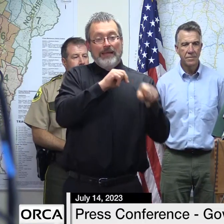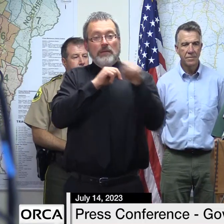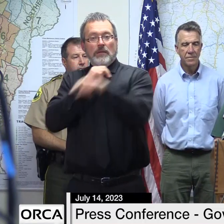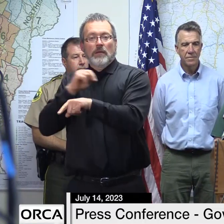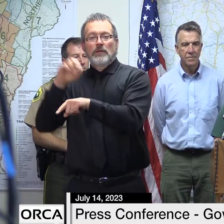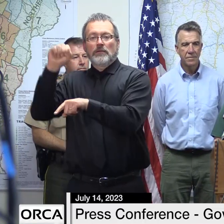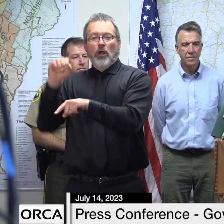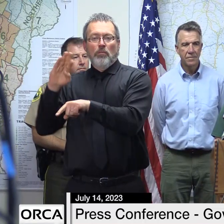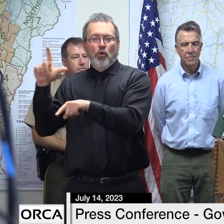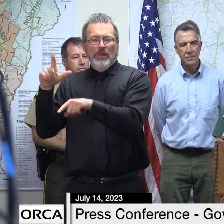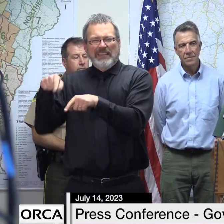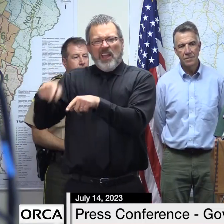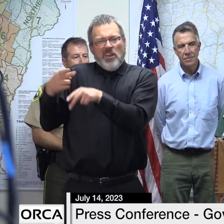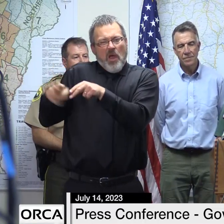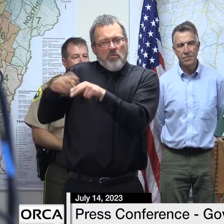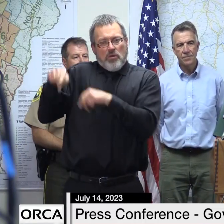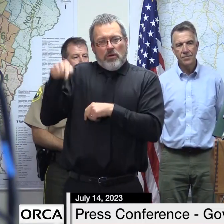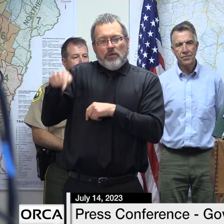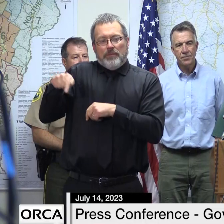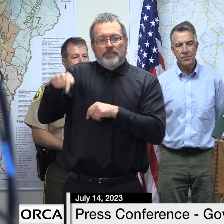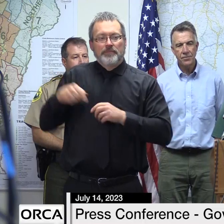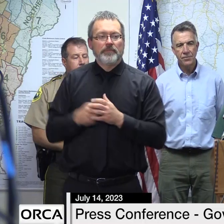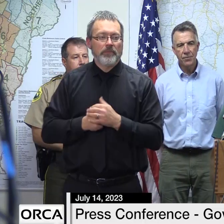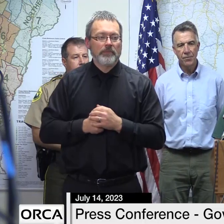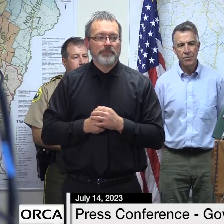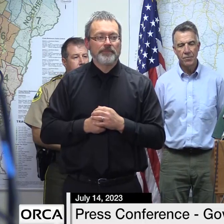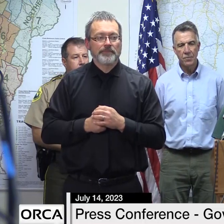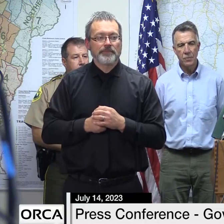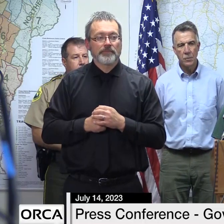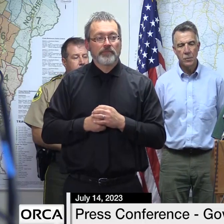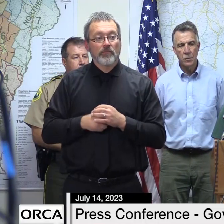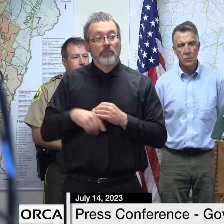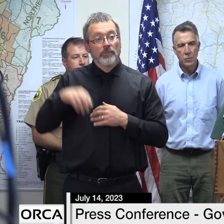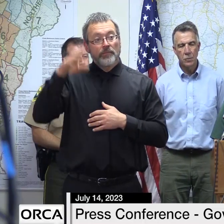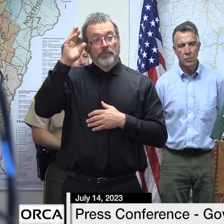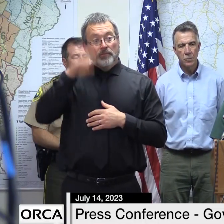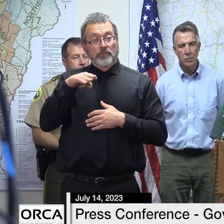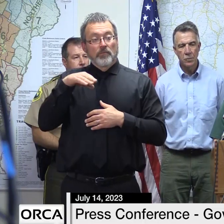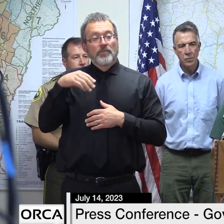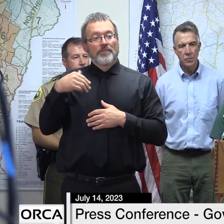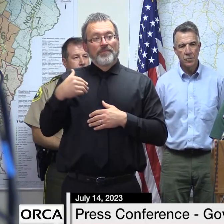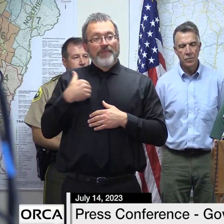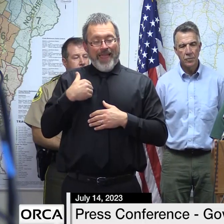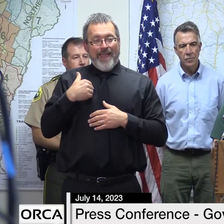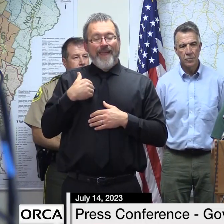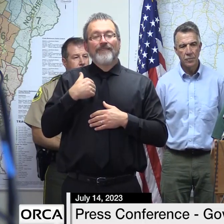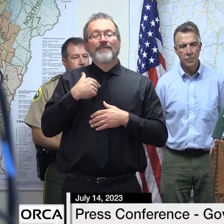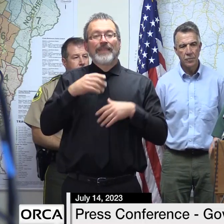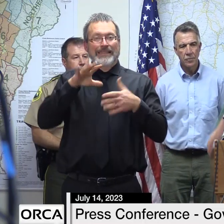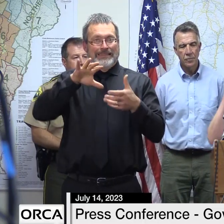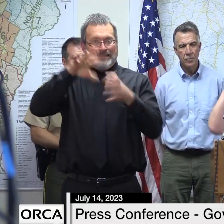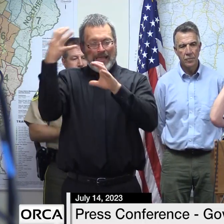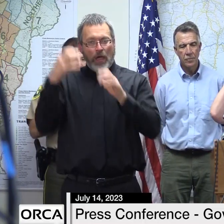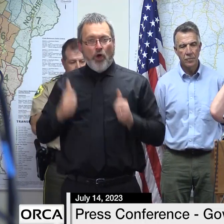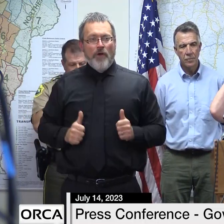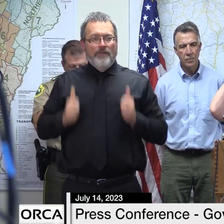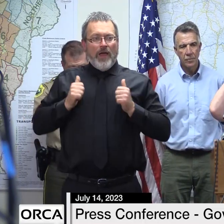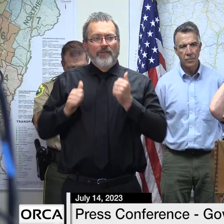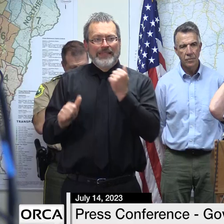are two disaster survivor assistance teams, each with 35 people at a staging area awaiting